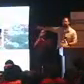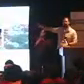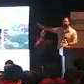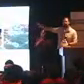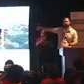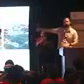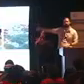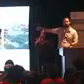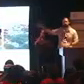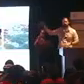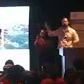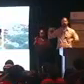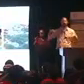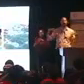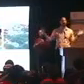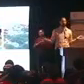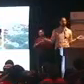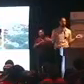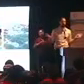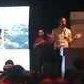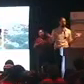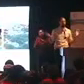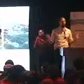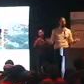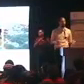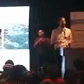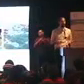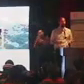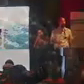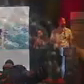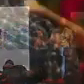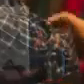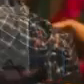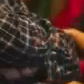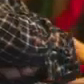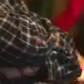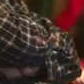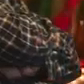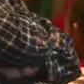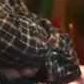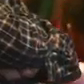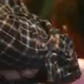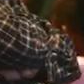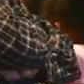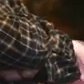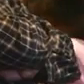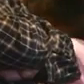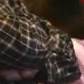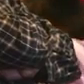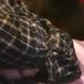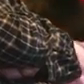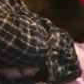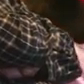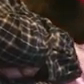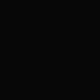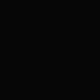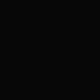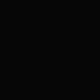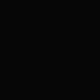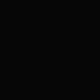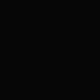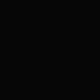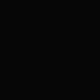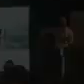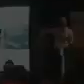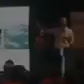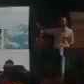I recommend everyone to use that. If it's anything that you're looking for, just type in a keyword, whether it be GST, making a payment, how do I do this, how do I do that,